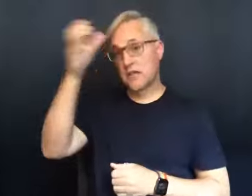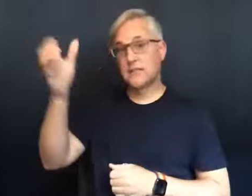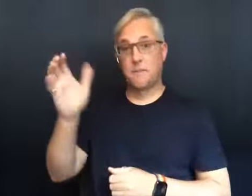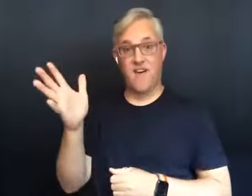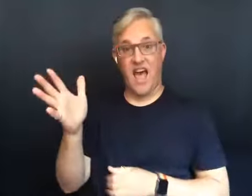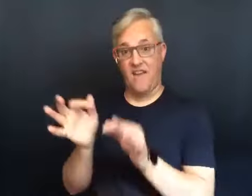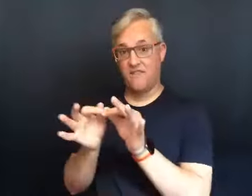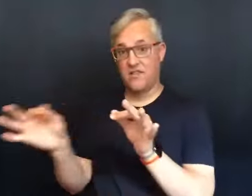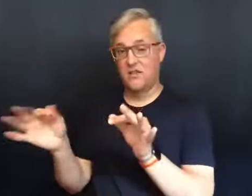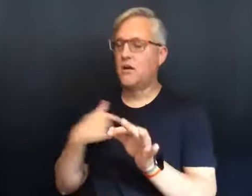that work.